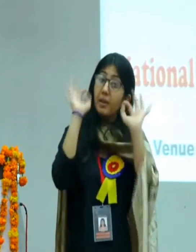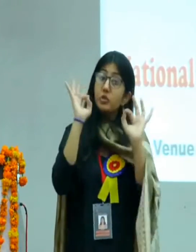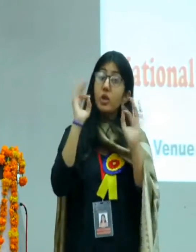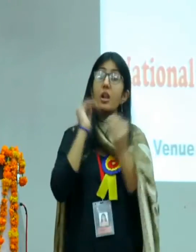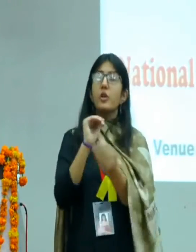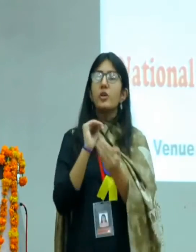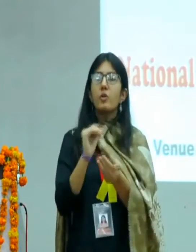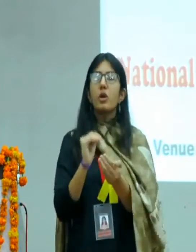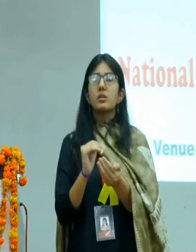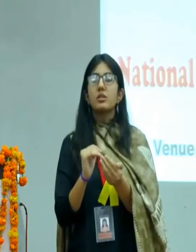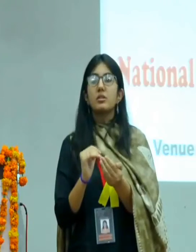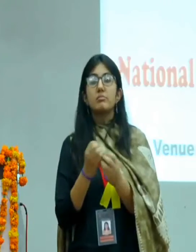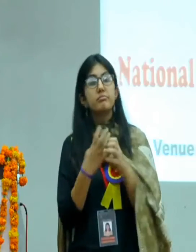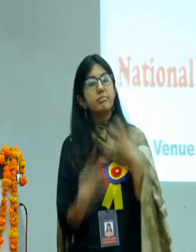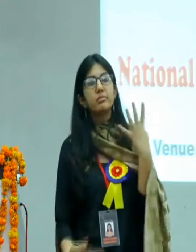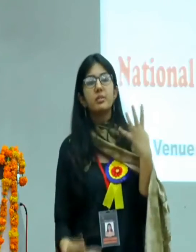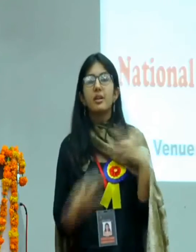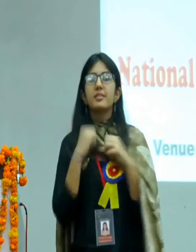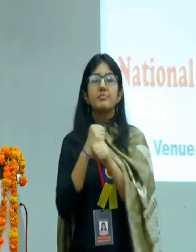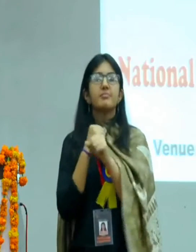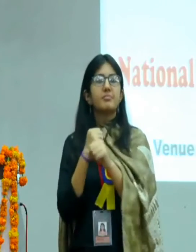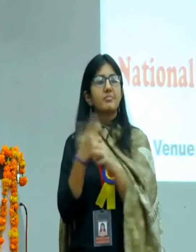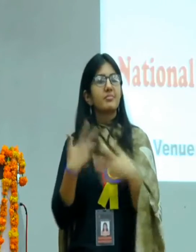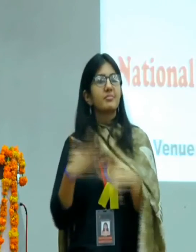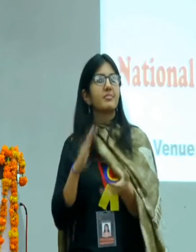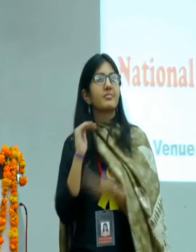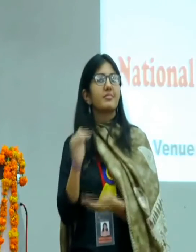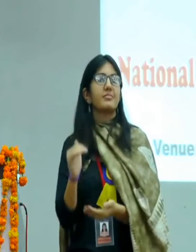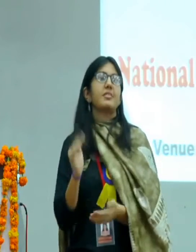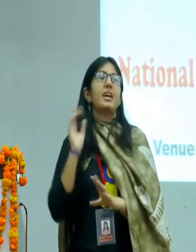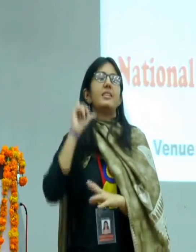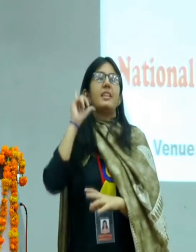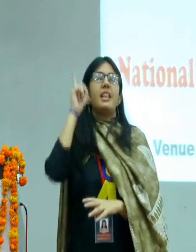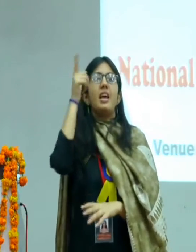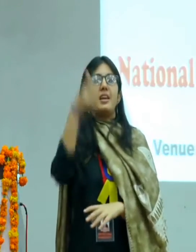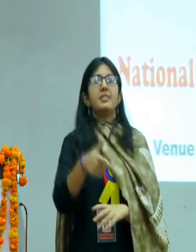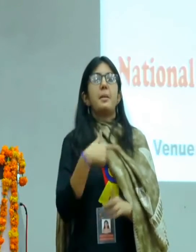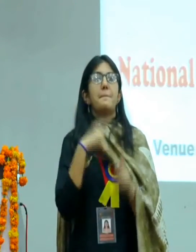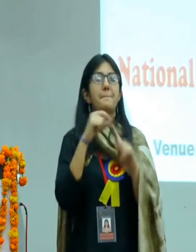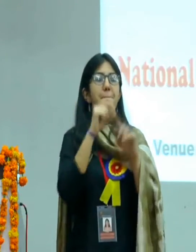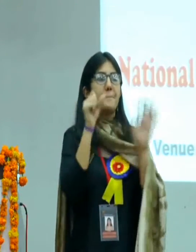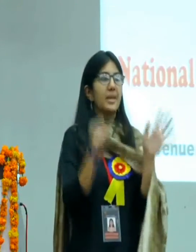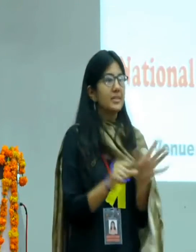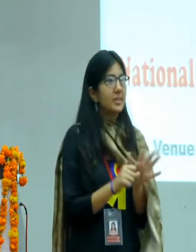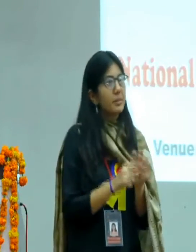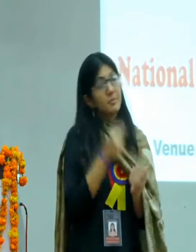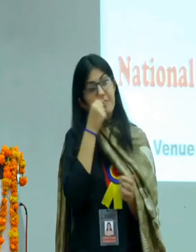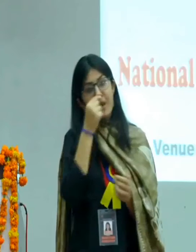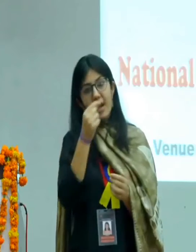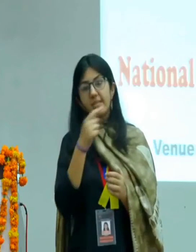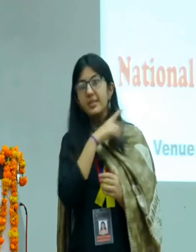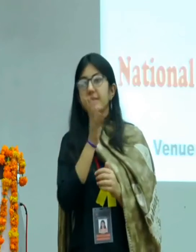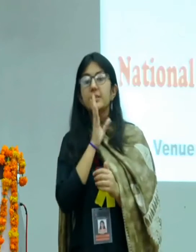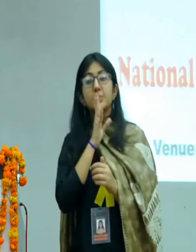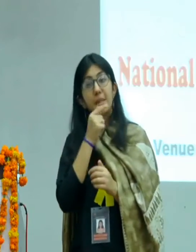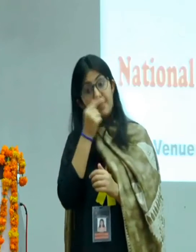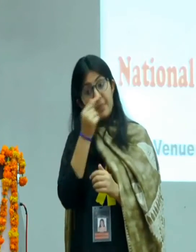Award. And later, our Honorable President, he quoted our event in his